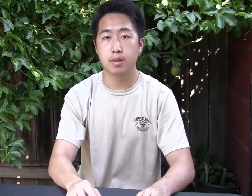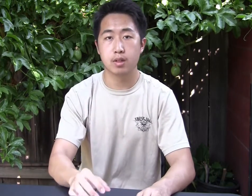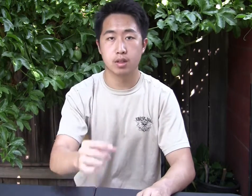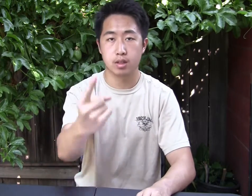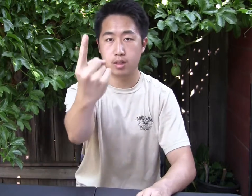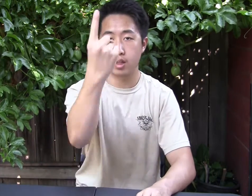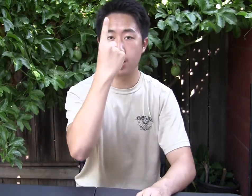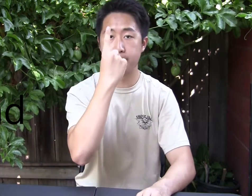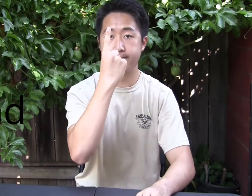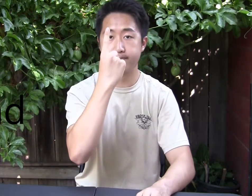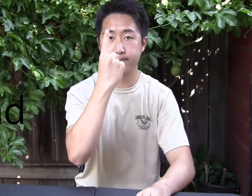Come.